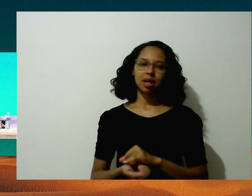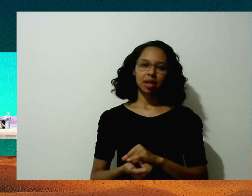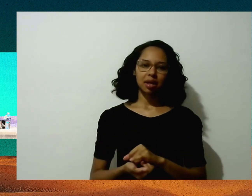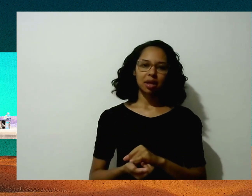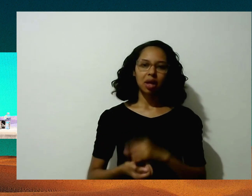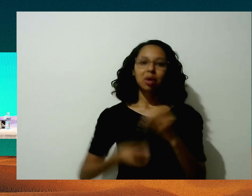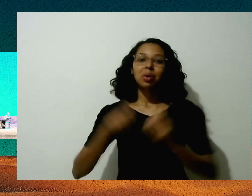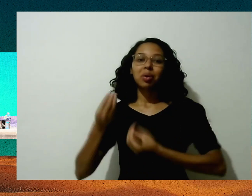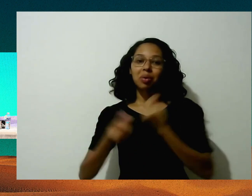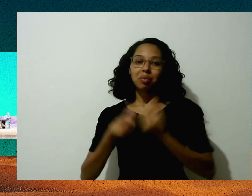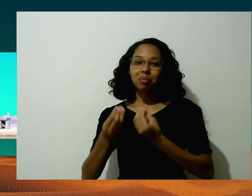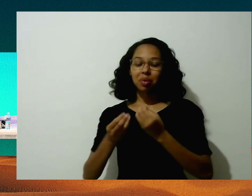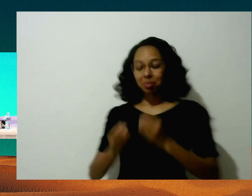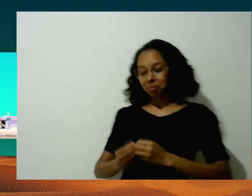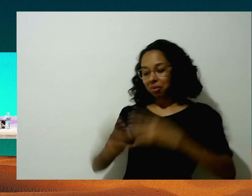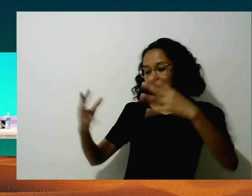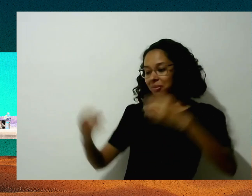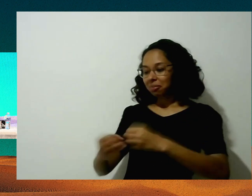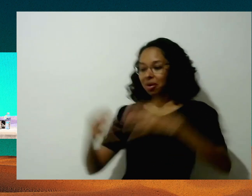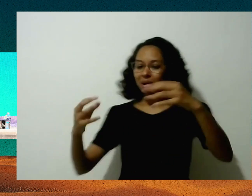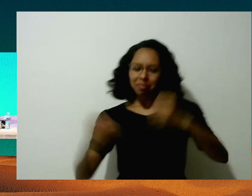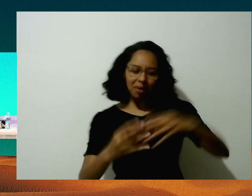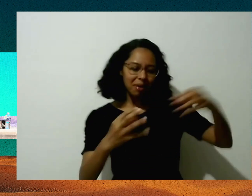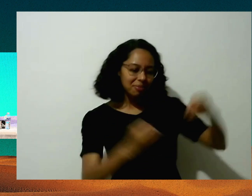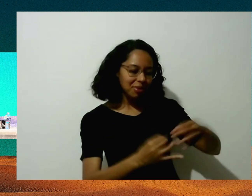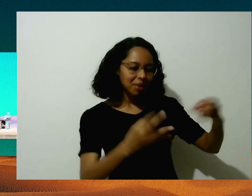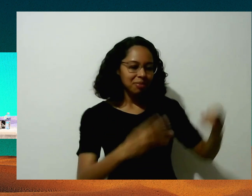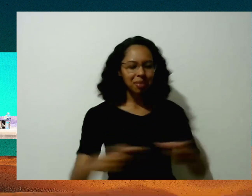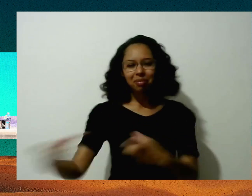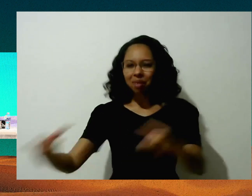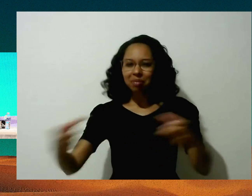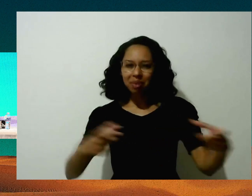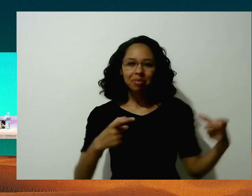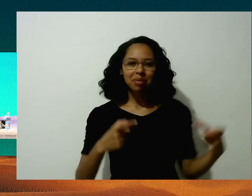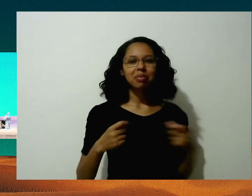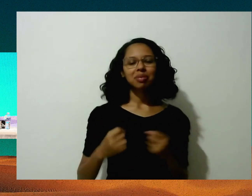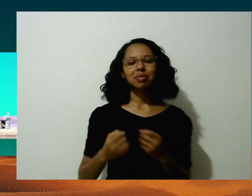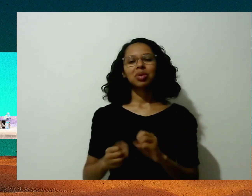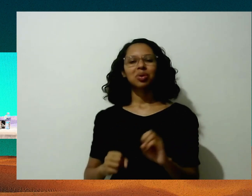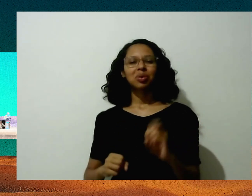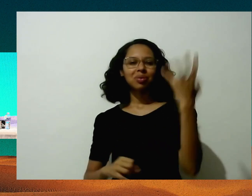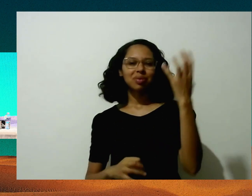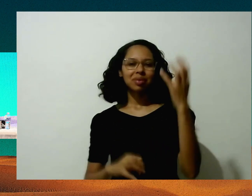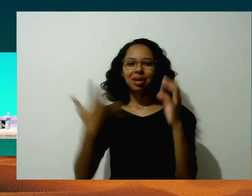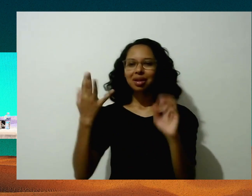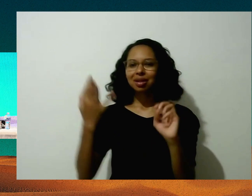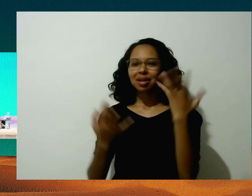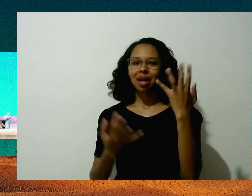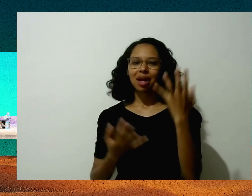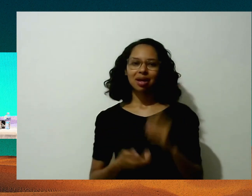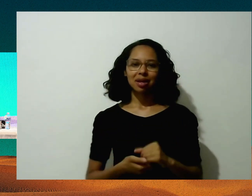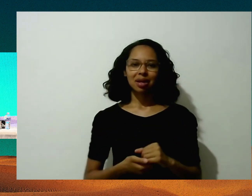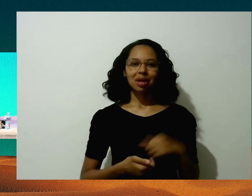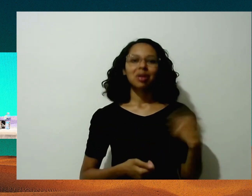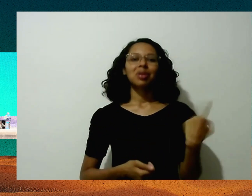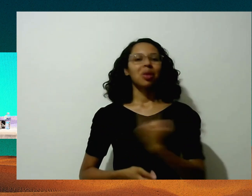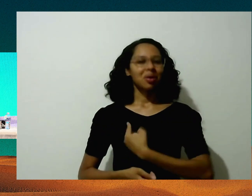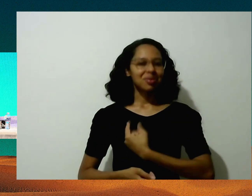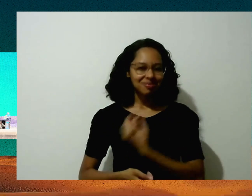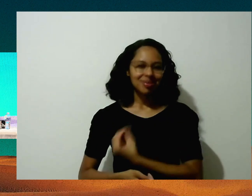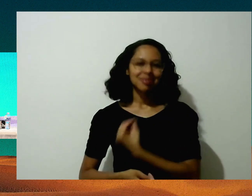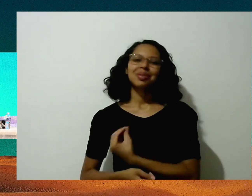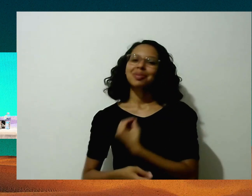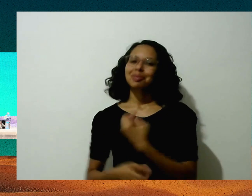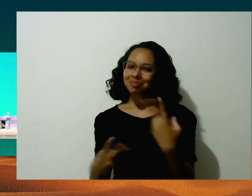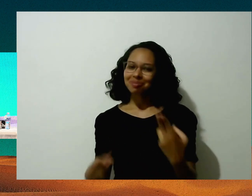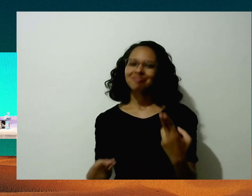que se seguiam. Through the accompanying signs. Irmão, nós estamos experimentando nos nossos dias isso. Saints, we are experiencing this